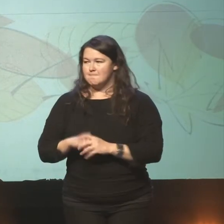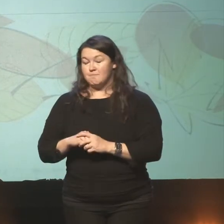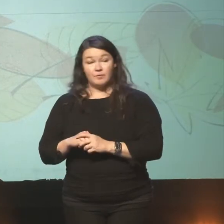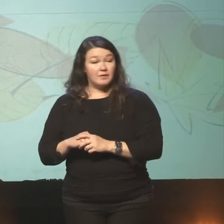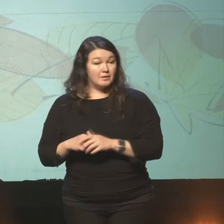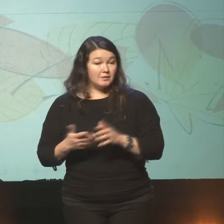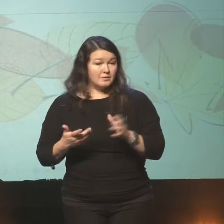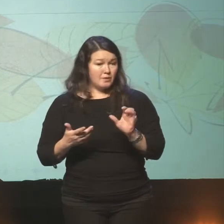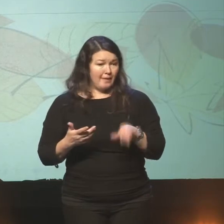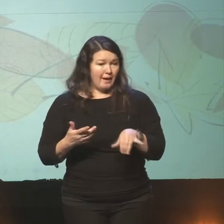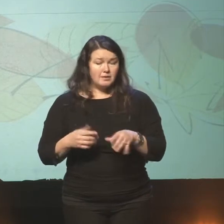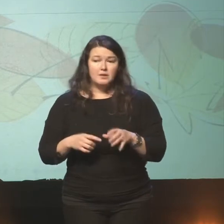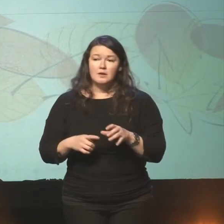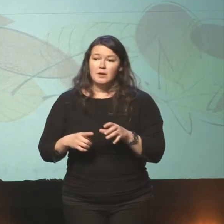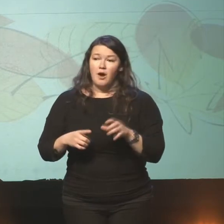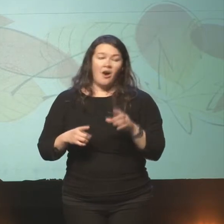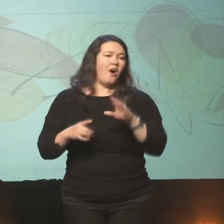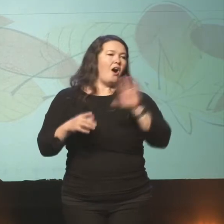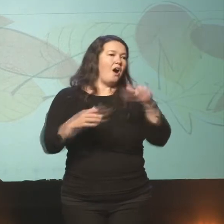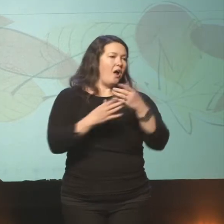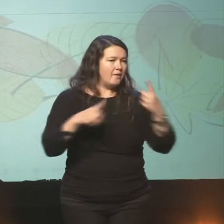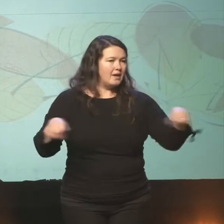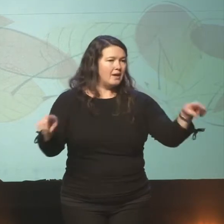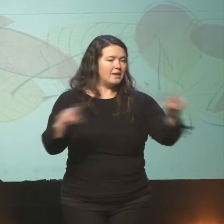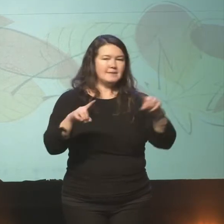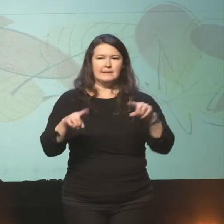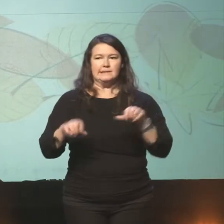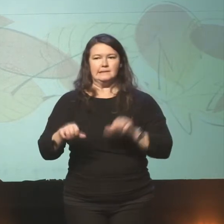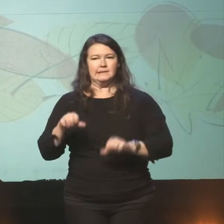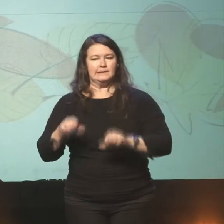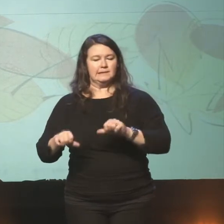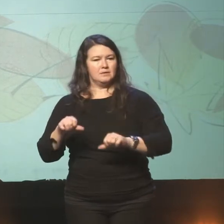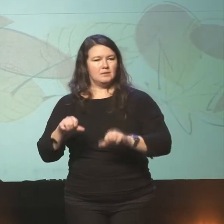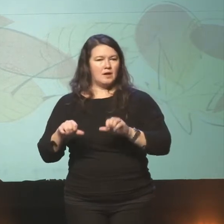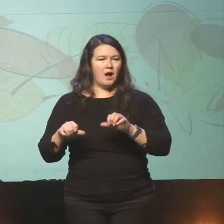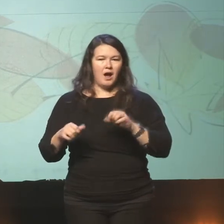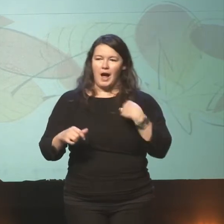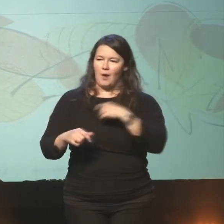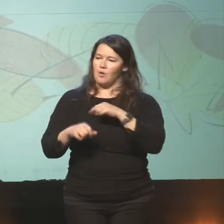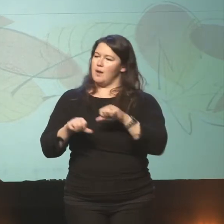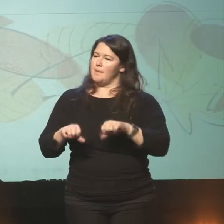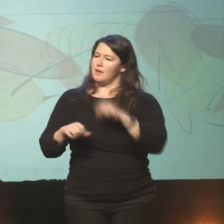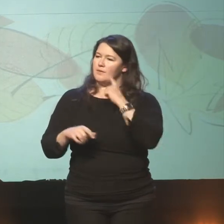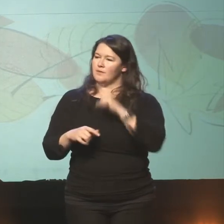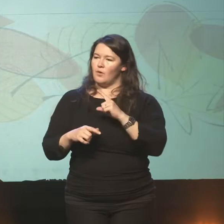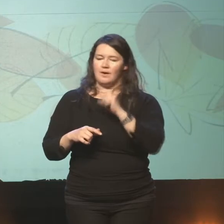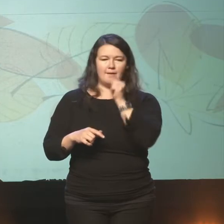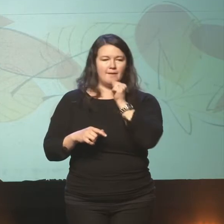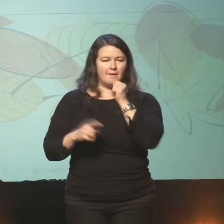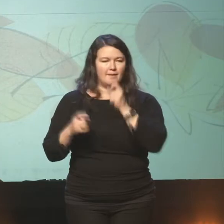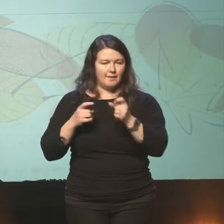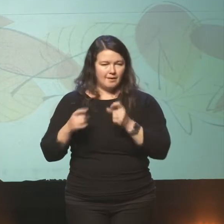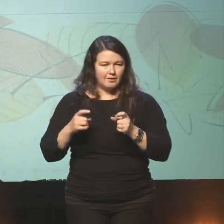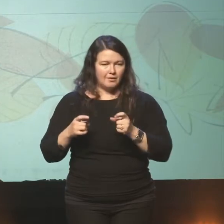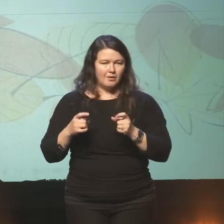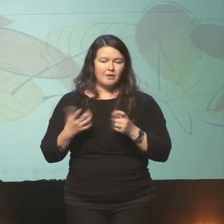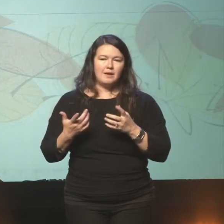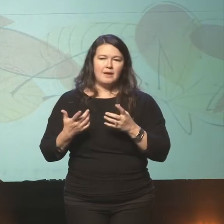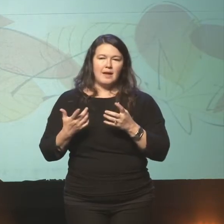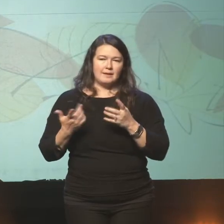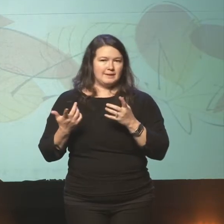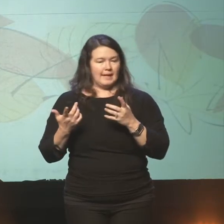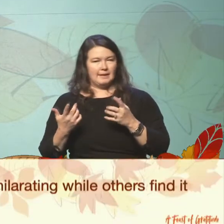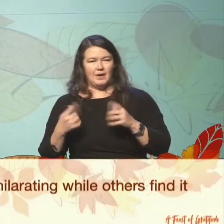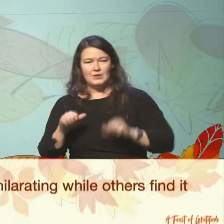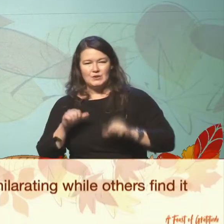right? Here's the thing. All of us, uncertainty, our ability to kind of handle and navigate uncertainty is a spectrum, right? Some